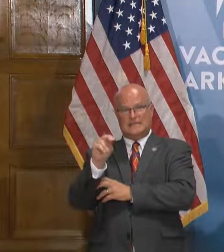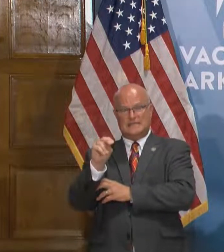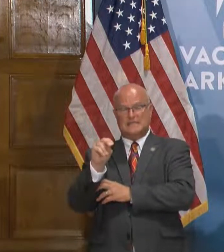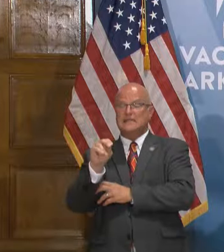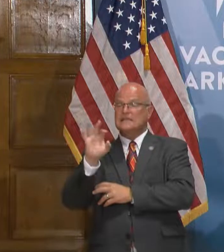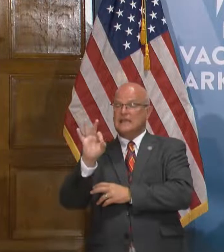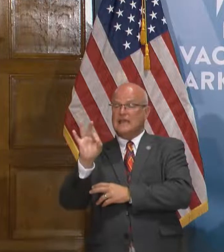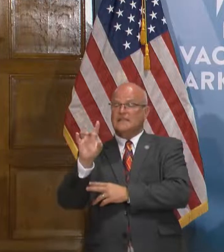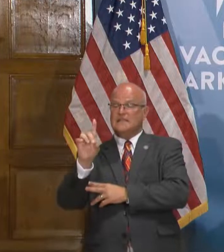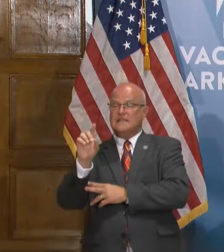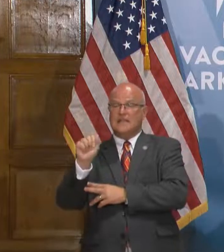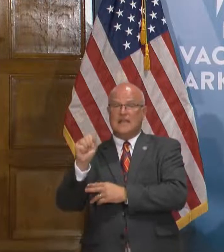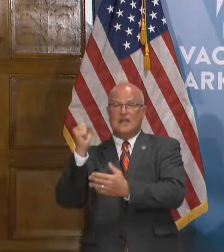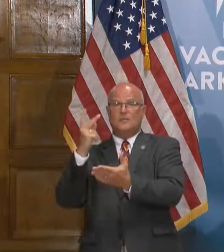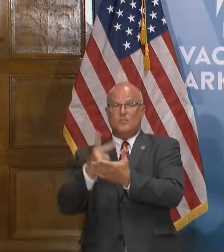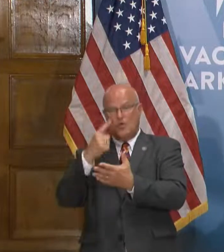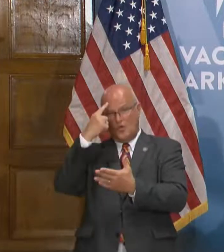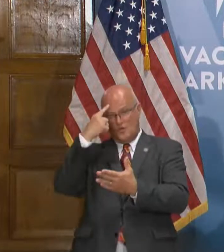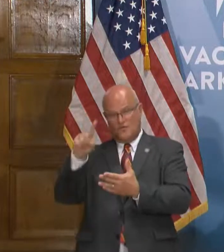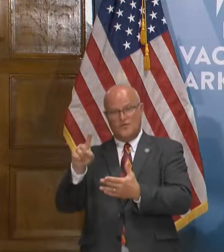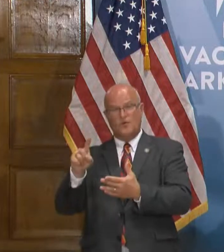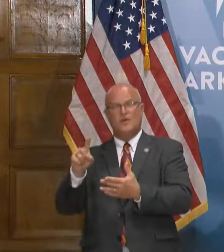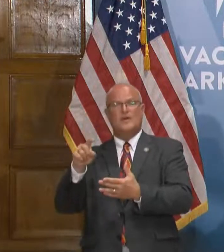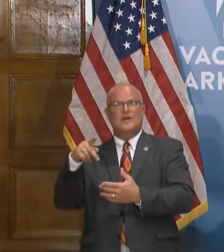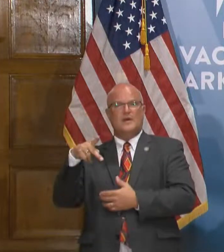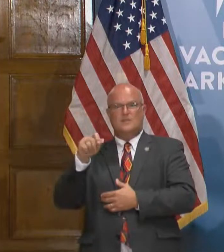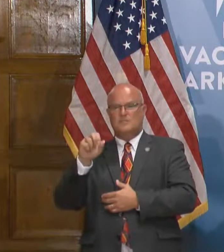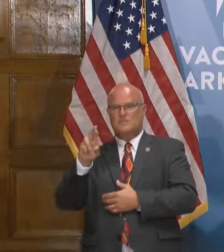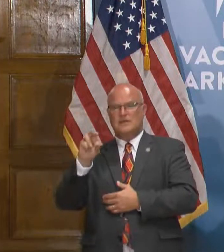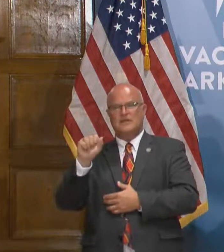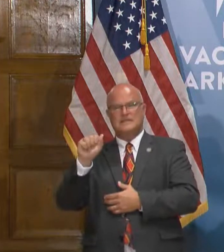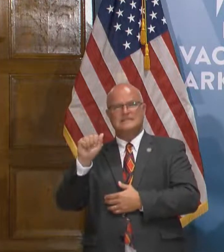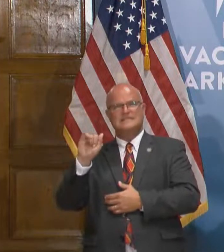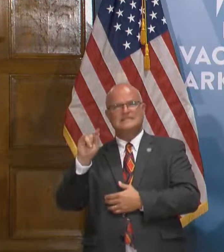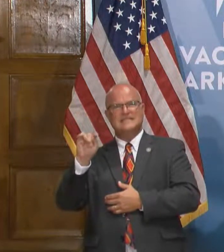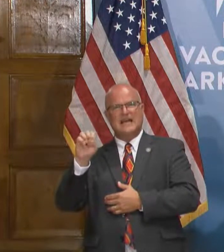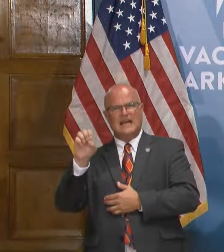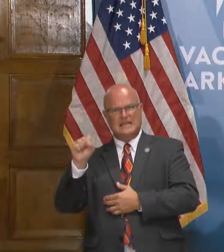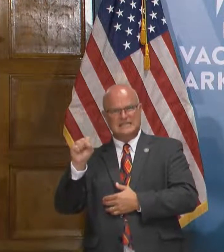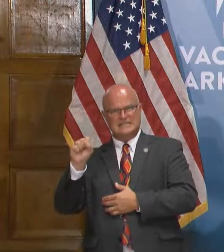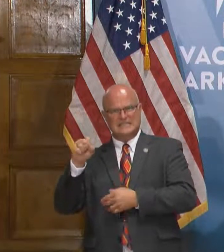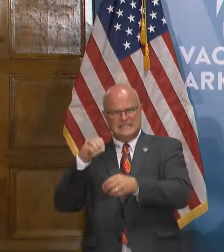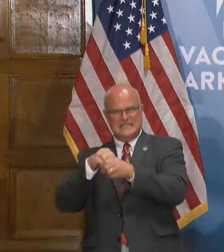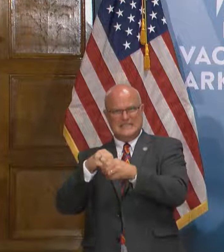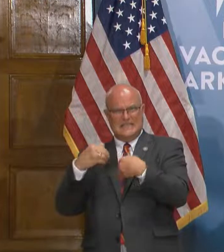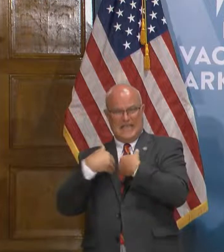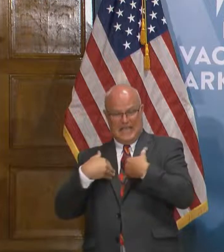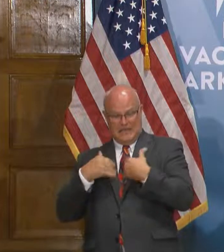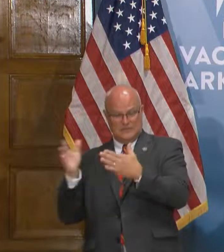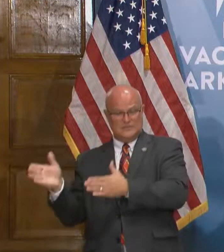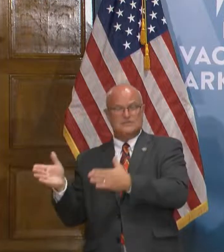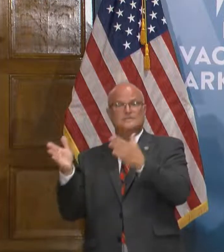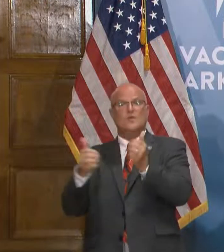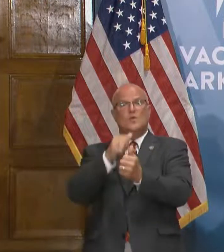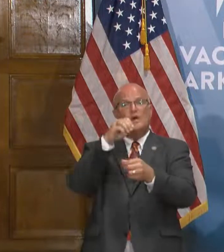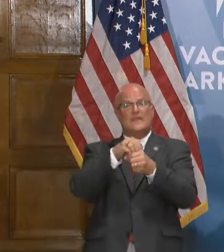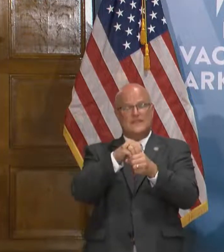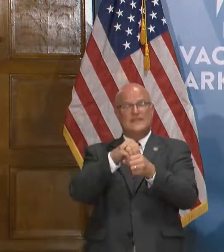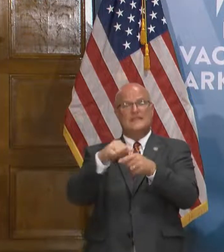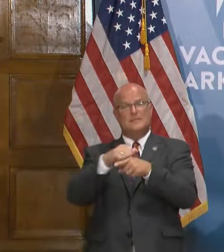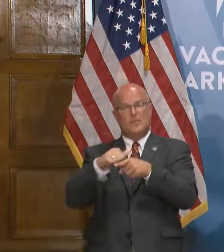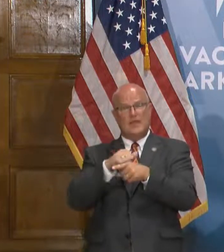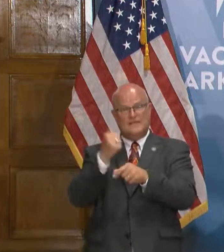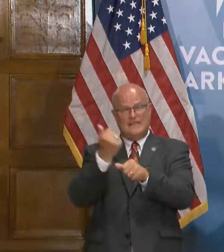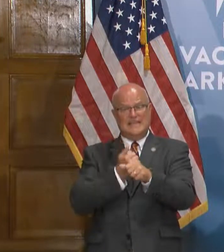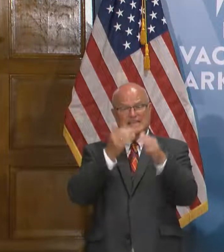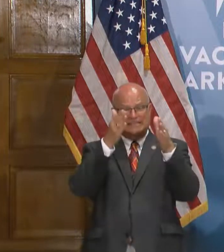FDA approved for treatment of parasitic diseases and certain infestations. Within the scope of practice